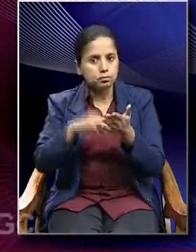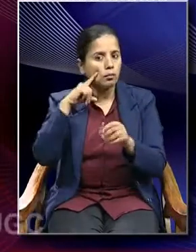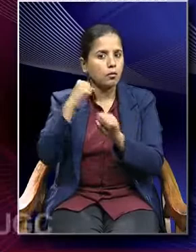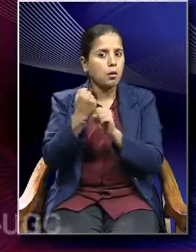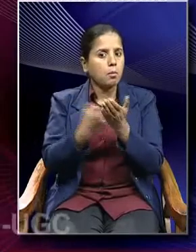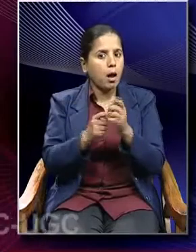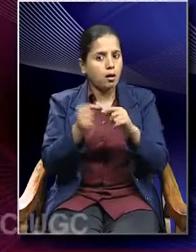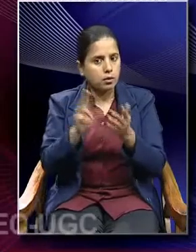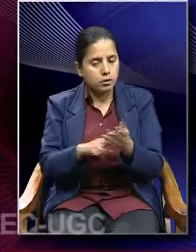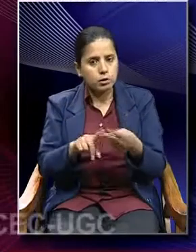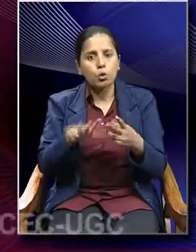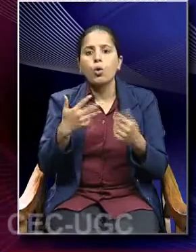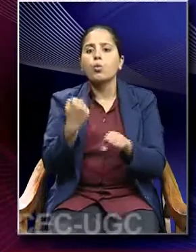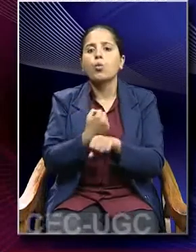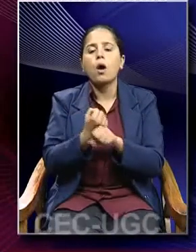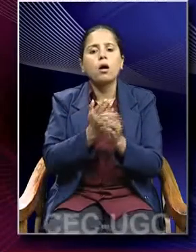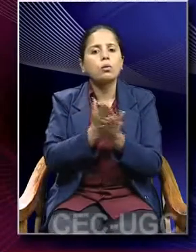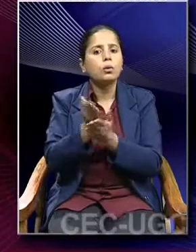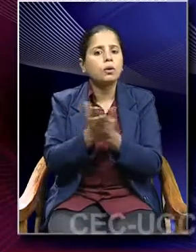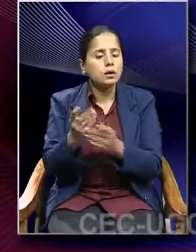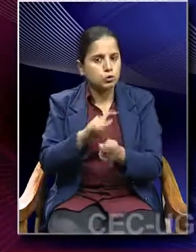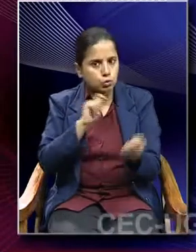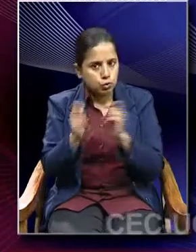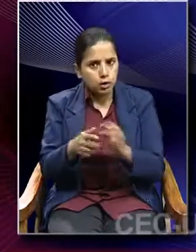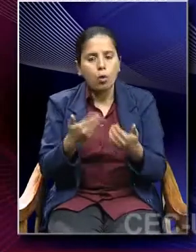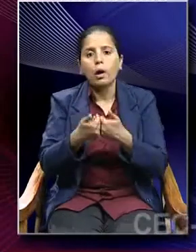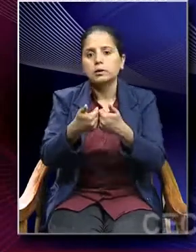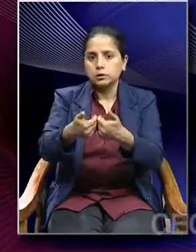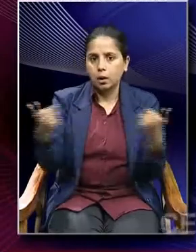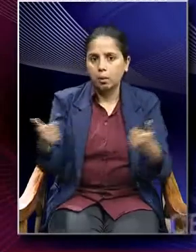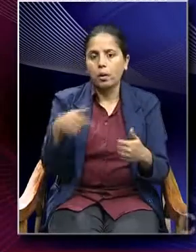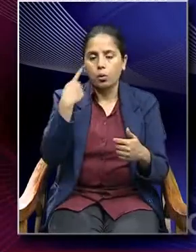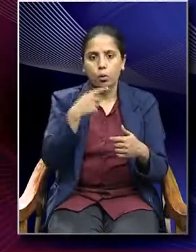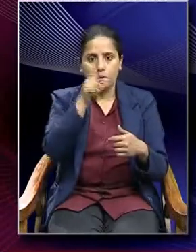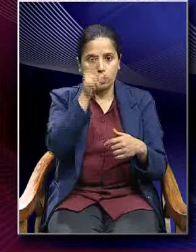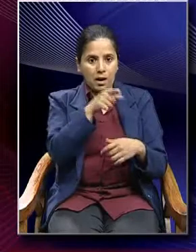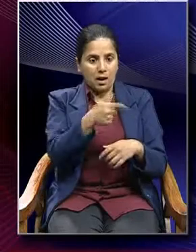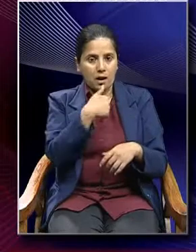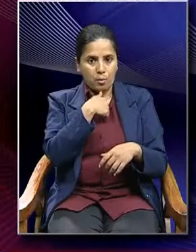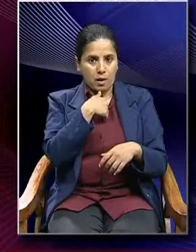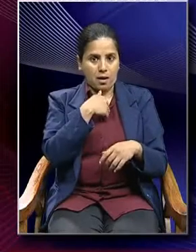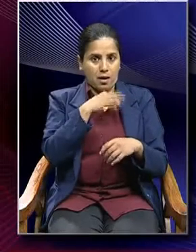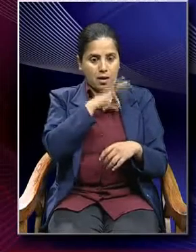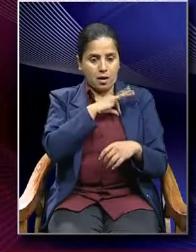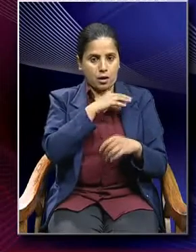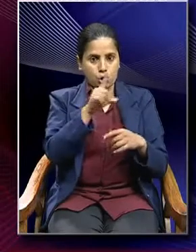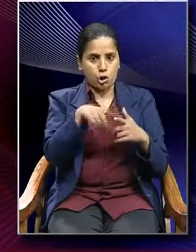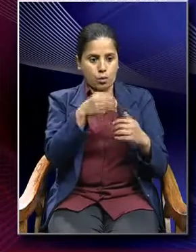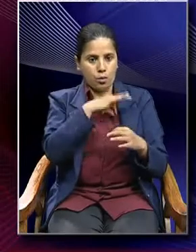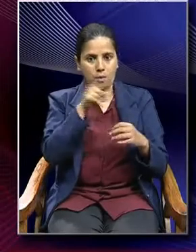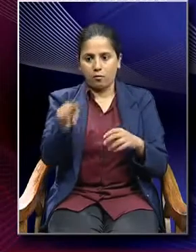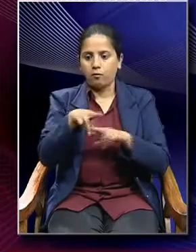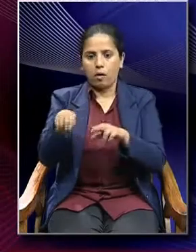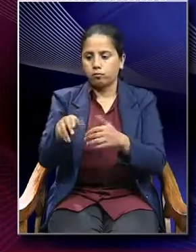in work pattern, and also separation of the earning member from the rest of the family. So when we're looking into